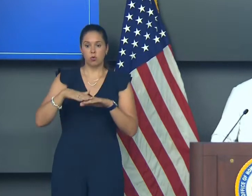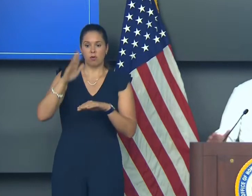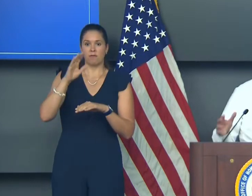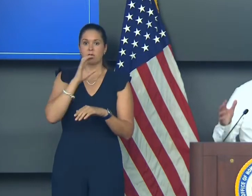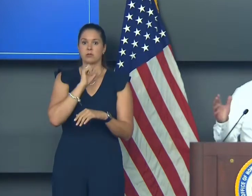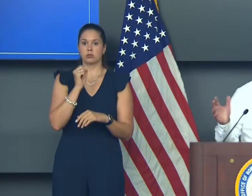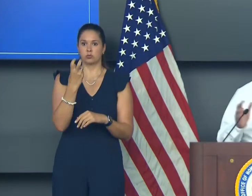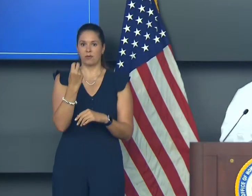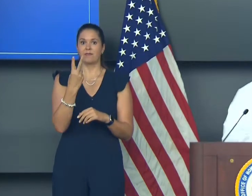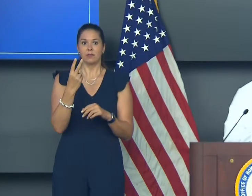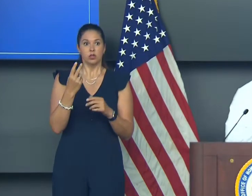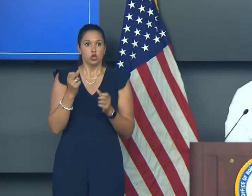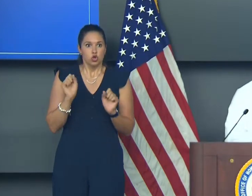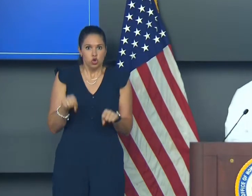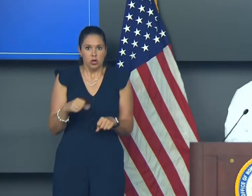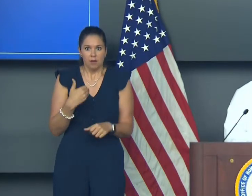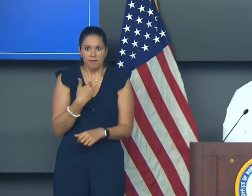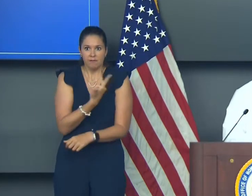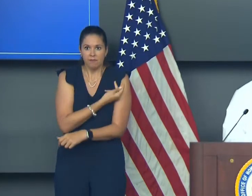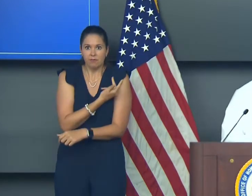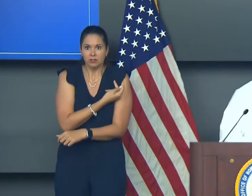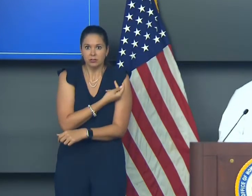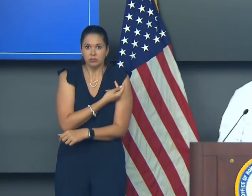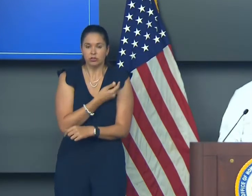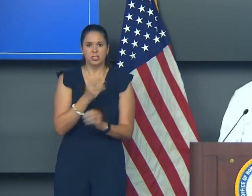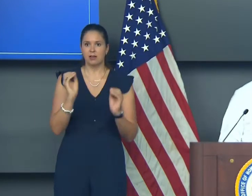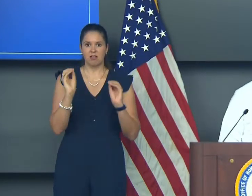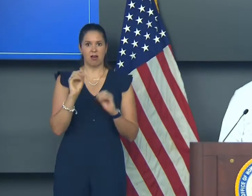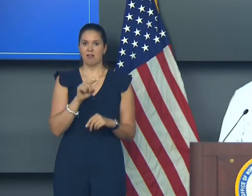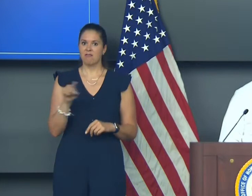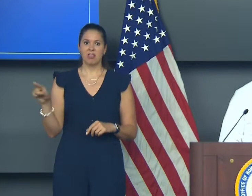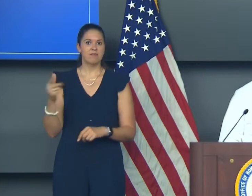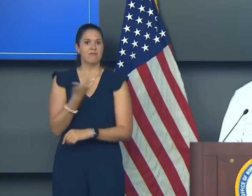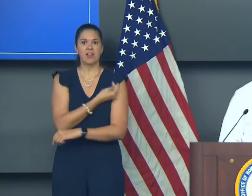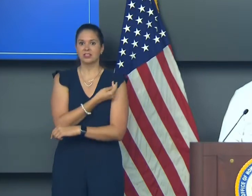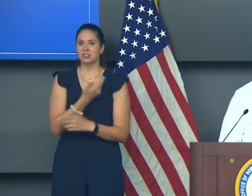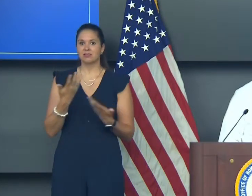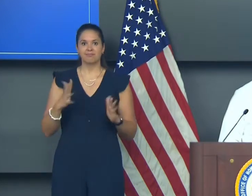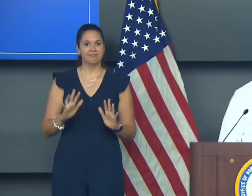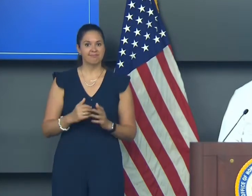12, and they're eligible for vaccination, none have been vaccinated.